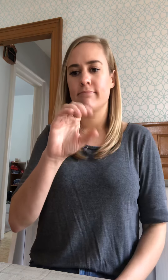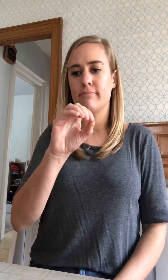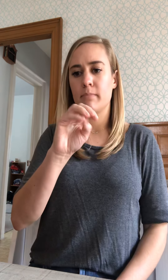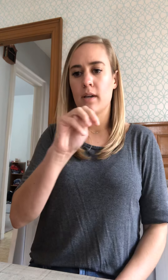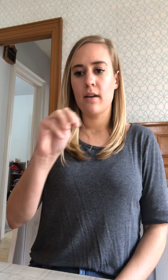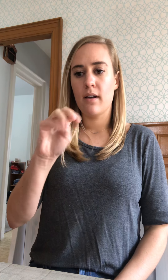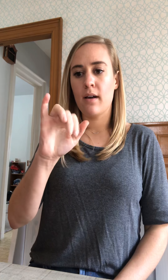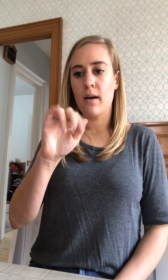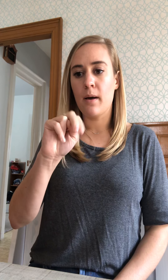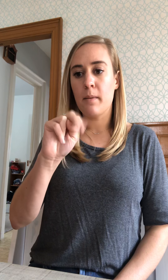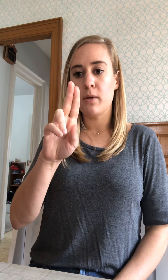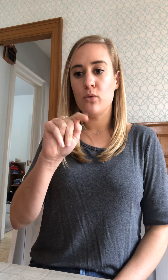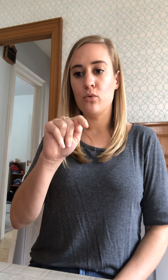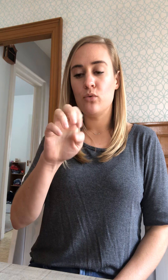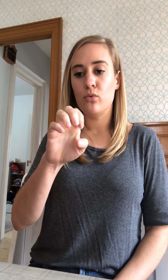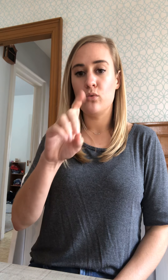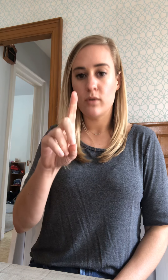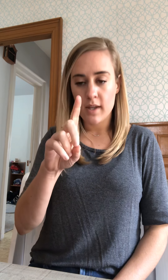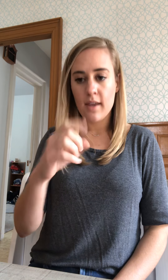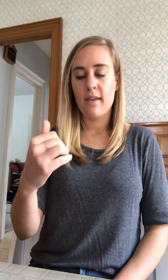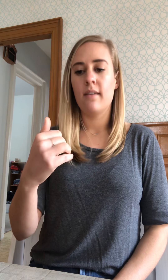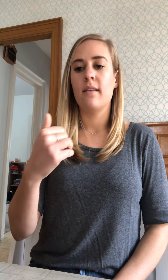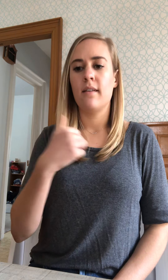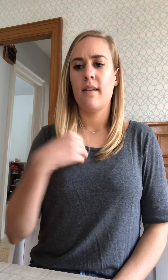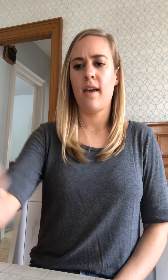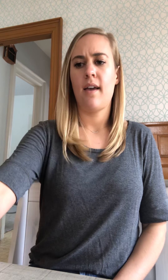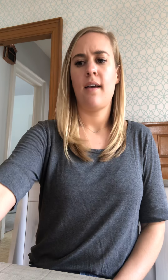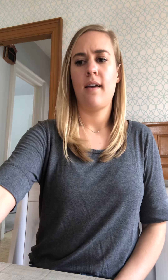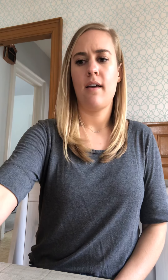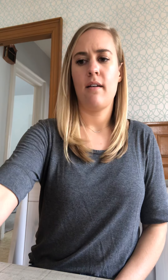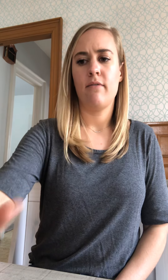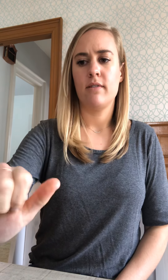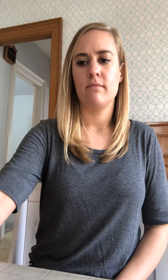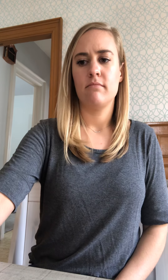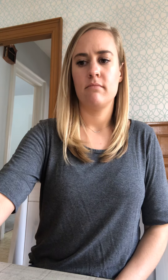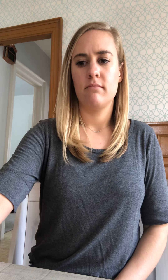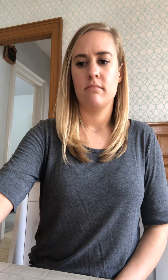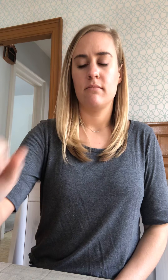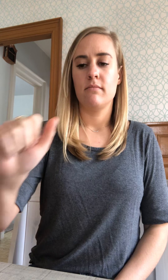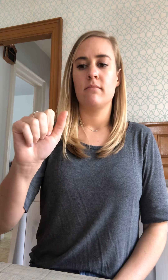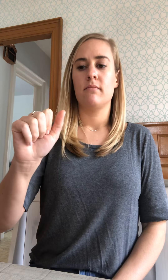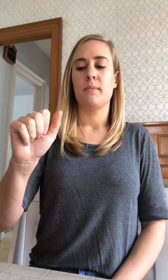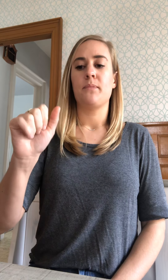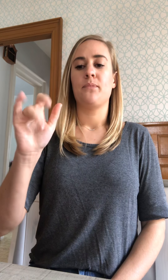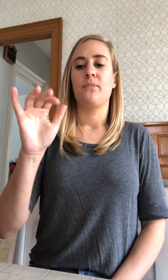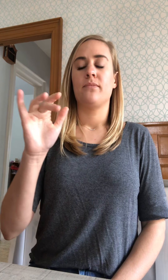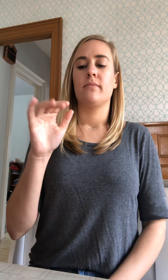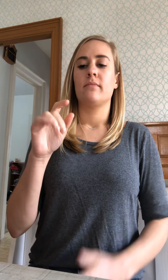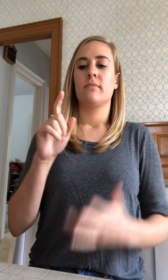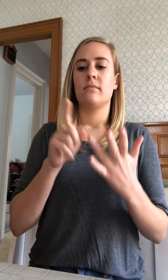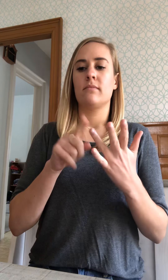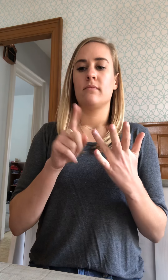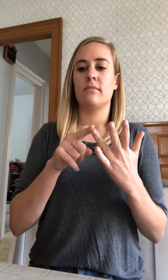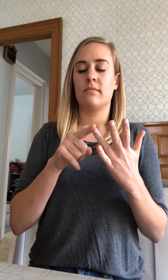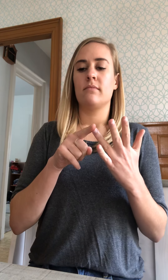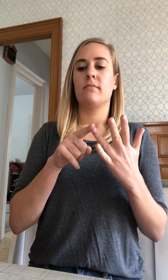bone. So this is fairly common in the midface where the bones are fully ossified. Comminuted fractures are